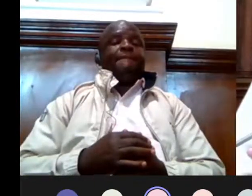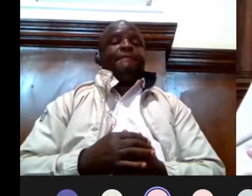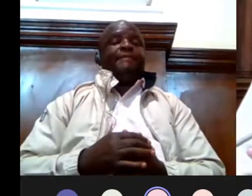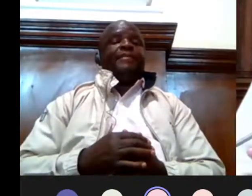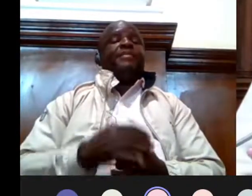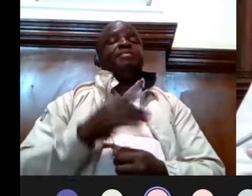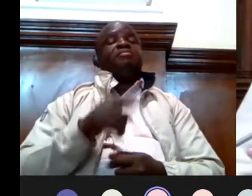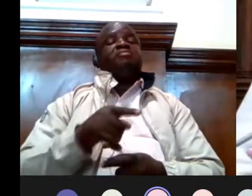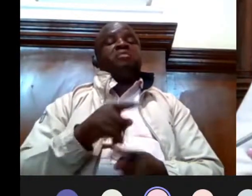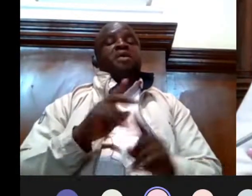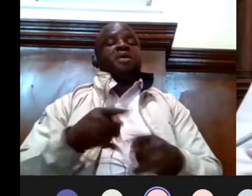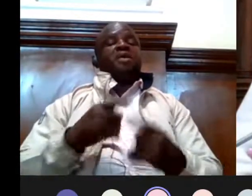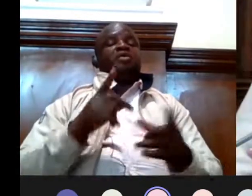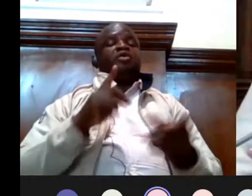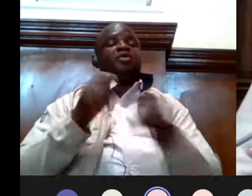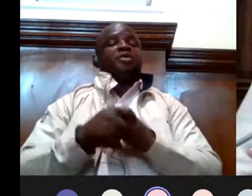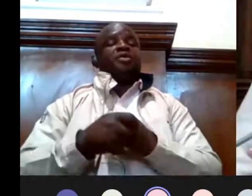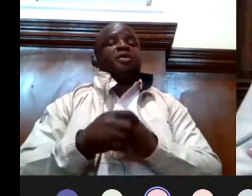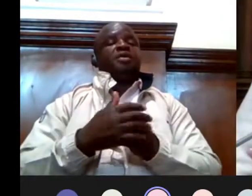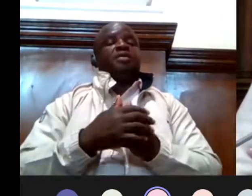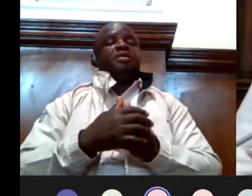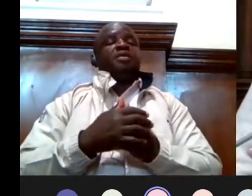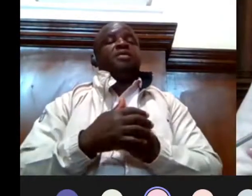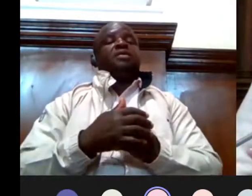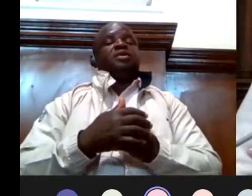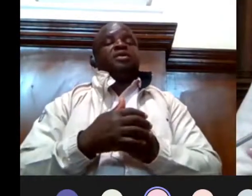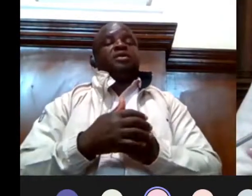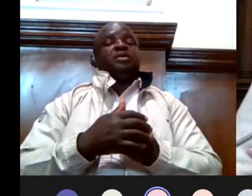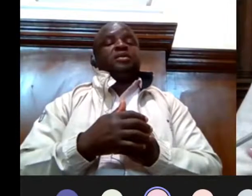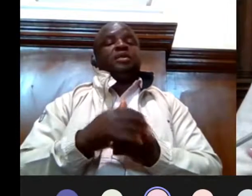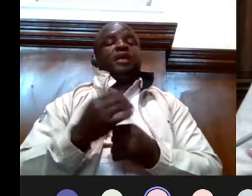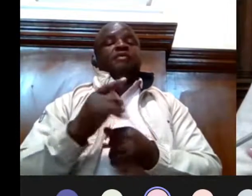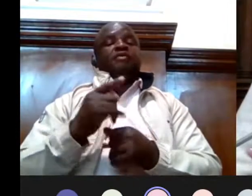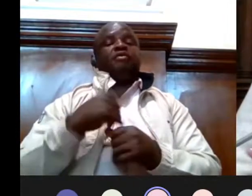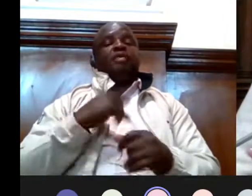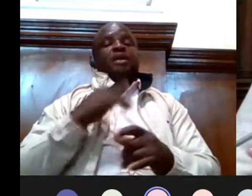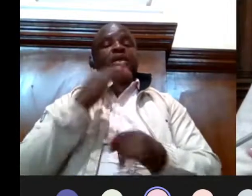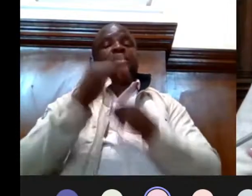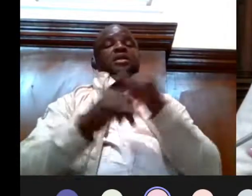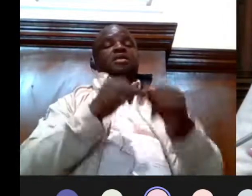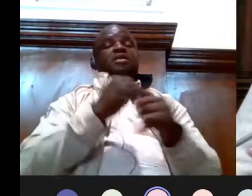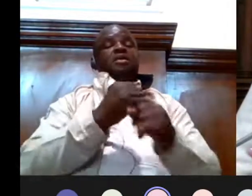indispensable to international relations.